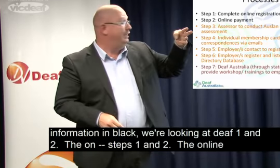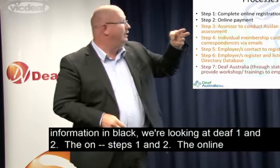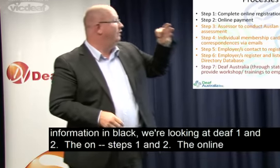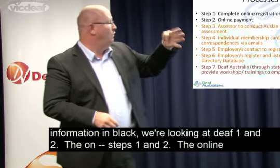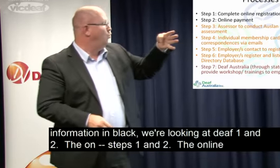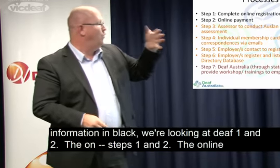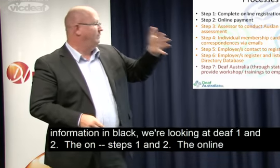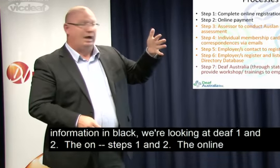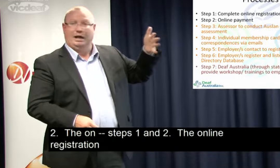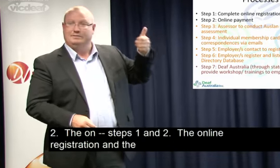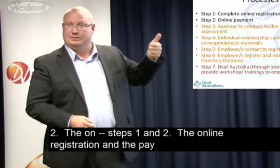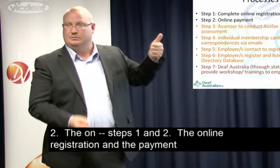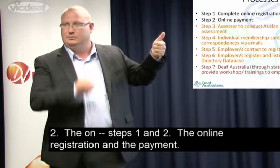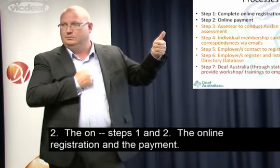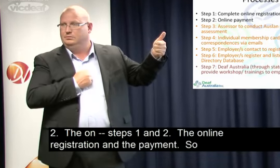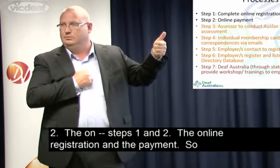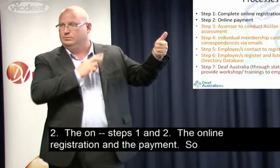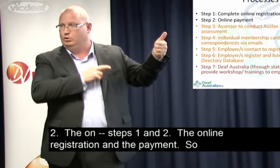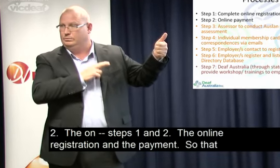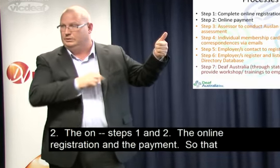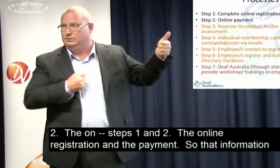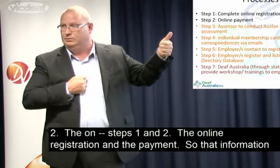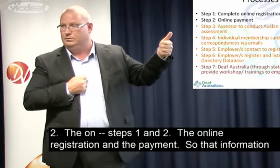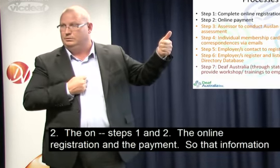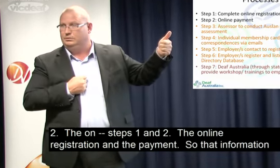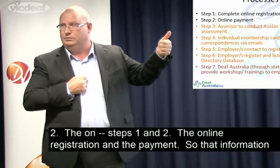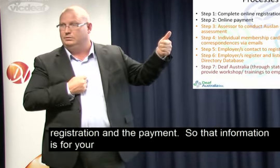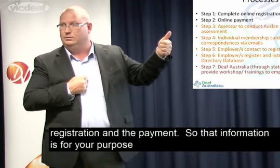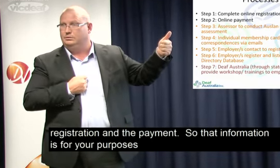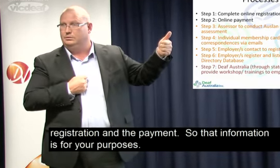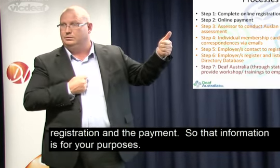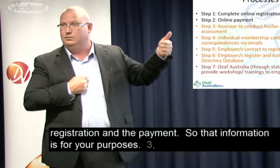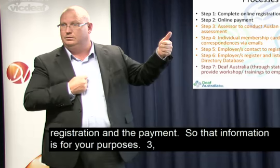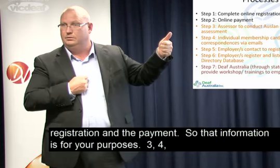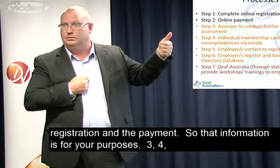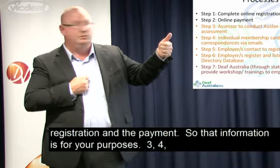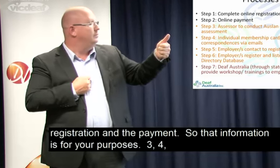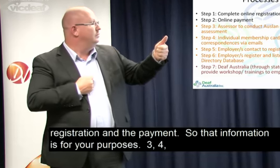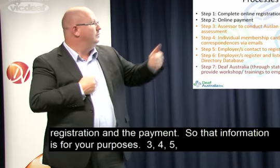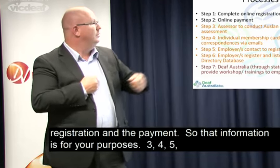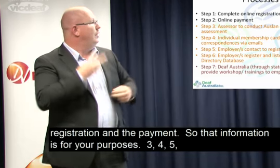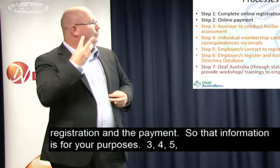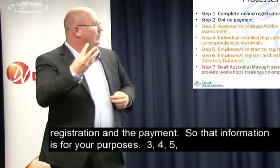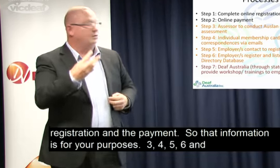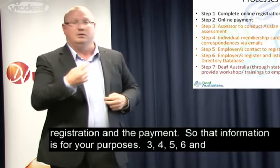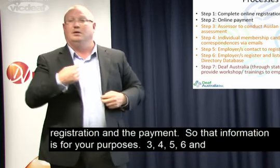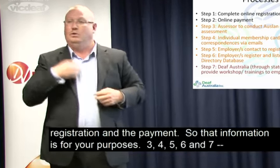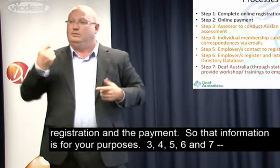So that information is for your purposes. 3, 4, 5, 6 and 7, that is really our responsibility. So you're responsible for parts